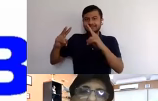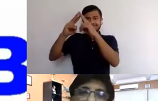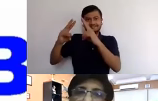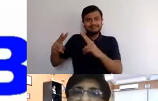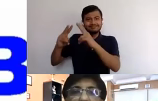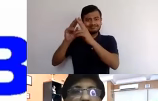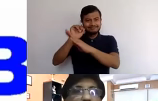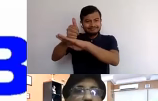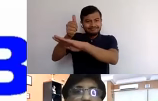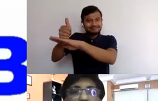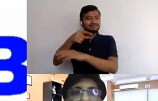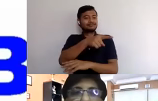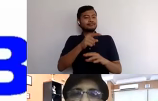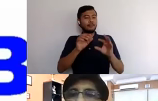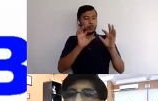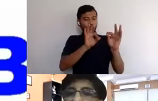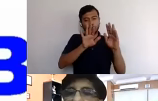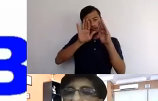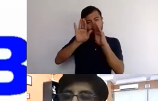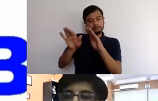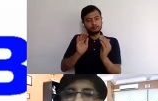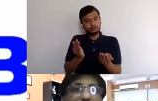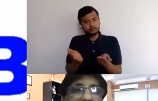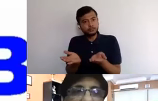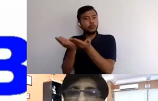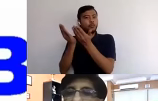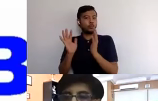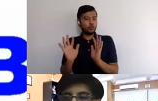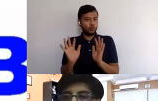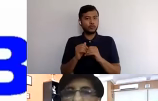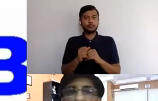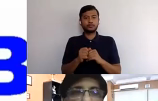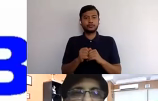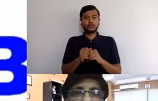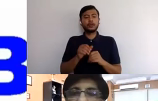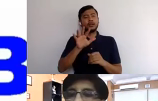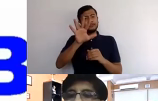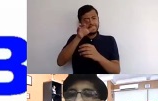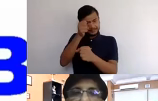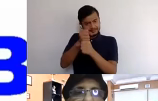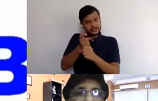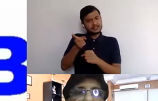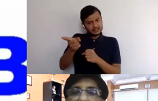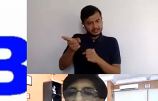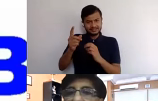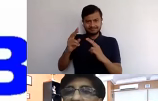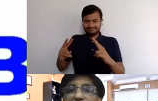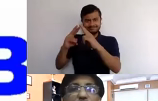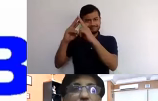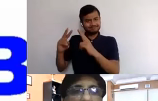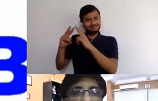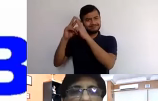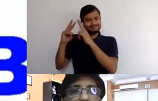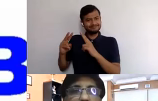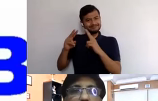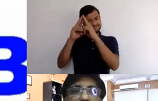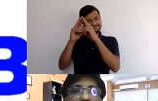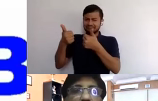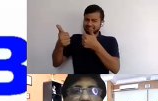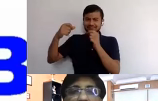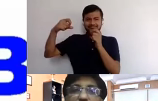cellular mobile communications can provide as an umbrella coverage for the mobility, the Wi-Fi and Wi-Fi 6